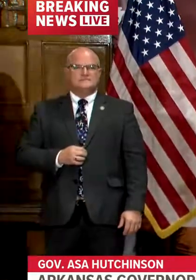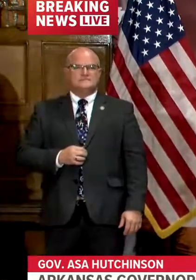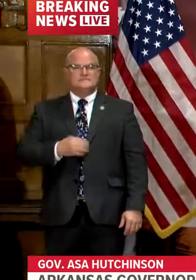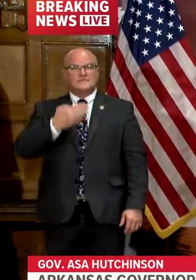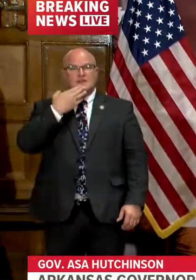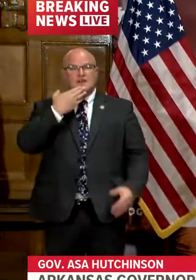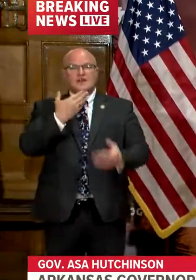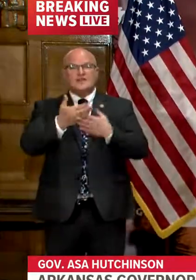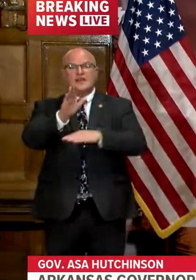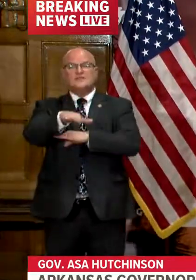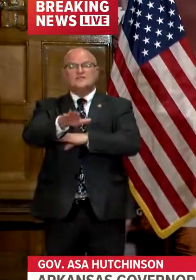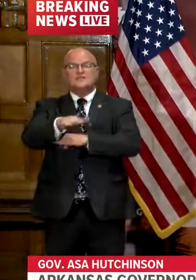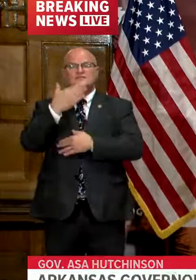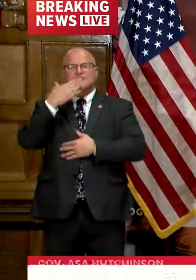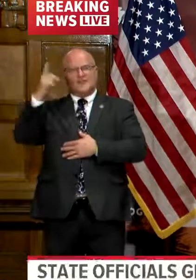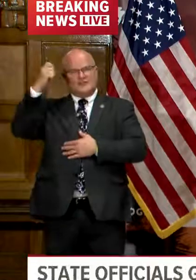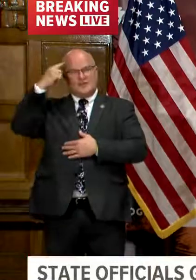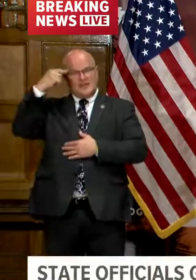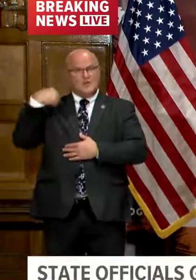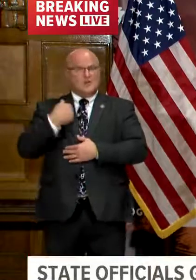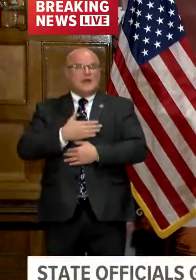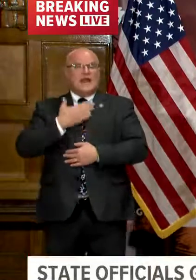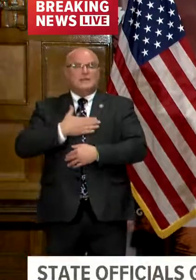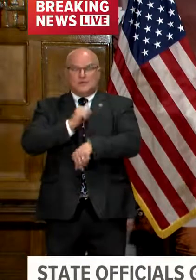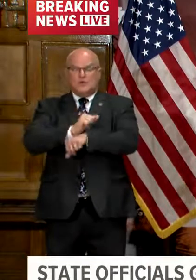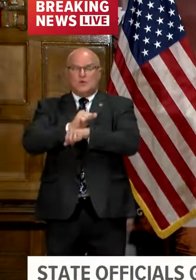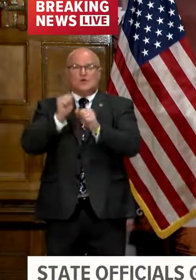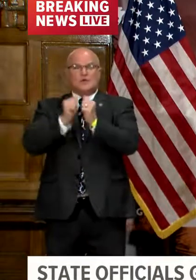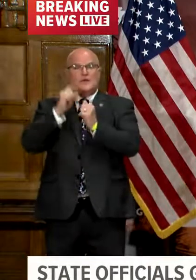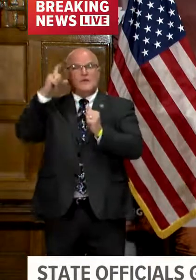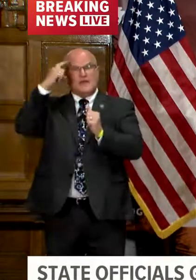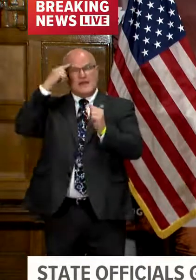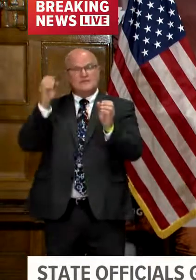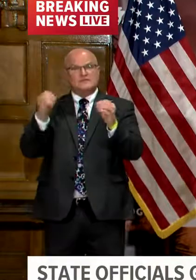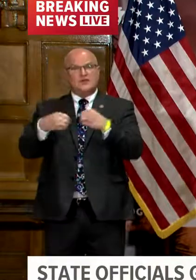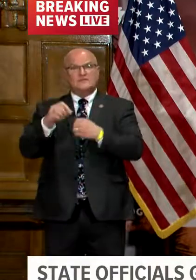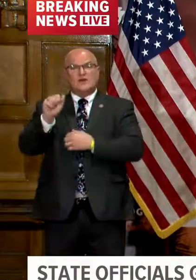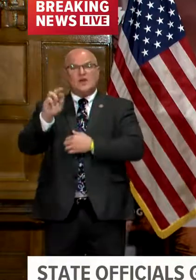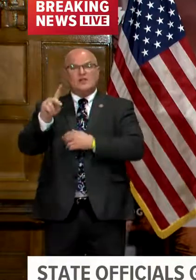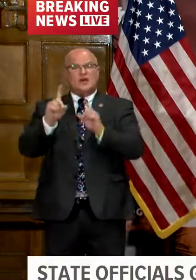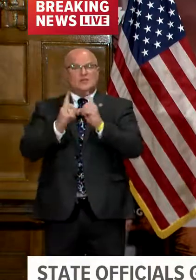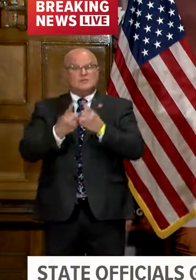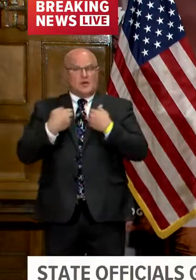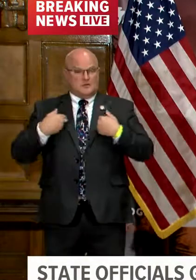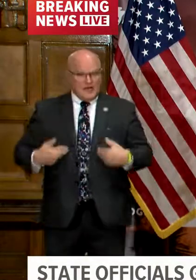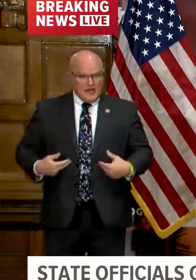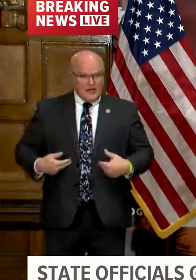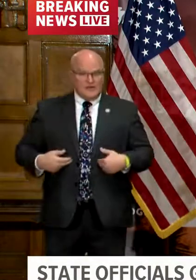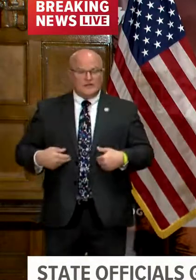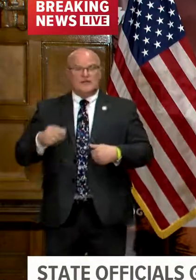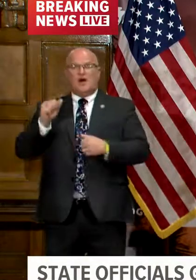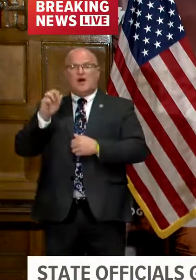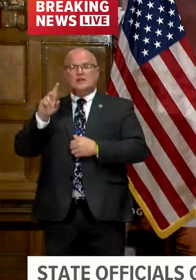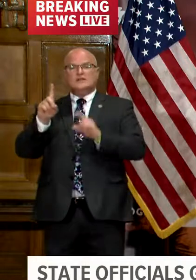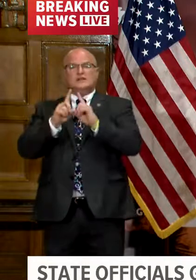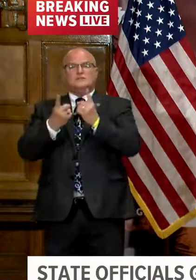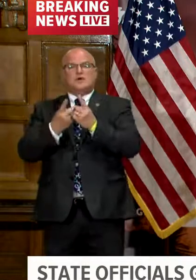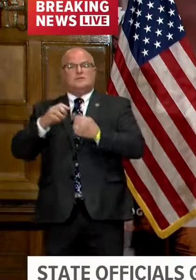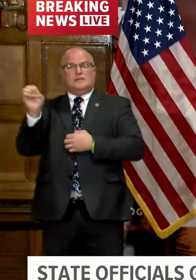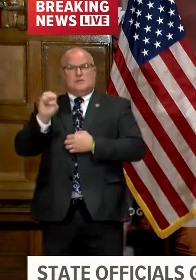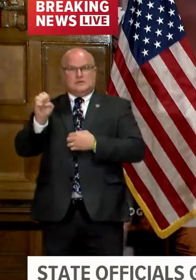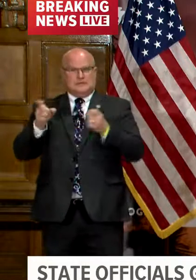Good afternoon. Thank you, Governor. We're happy to be working with the Governor's Office, the Arkansas Department of Health, and Department of Emergency Management on this